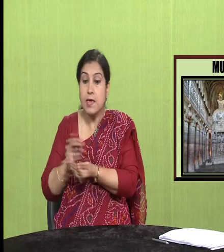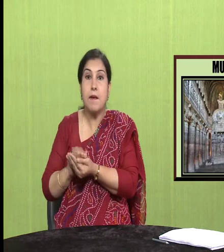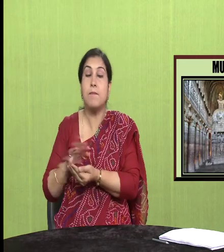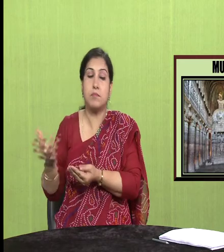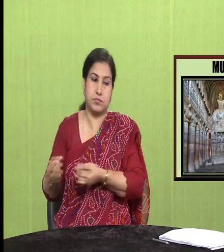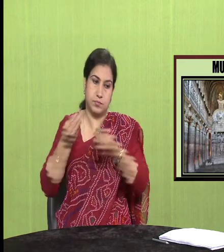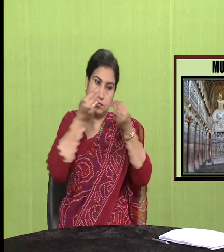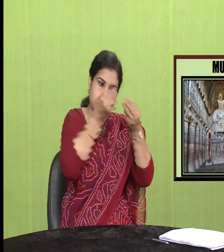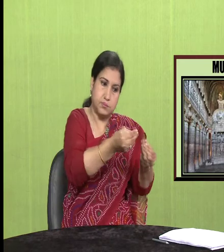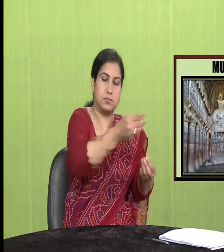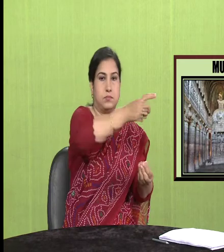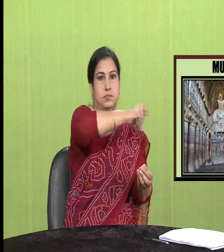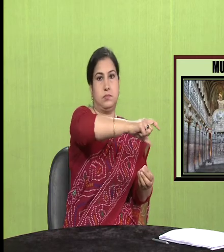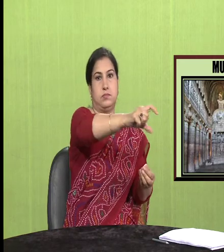and people can go and see them.